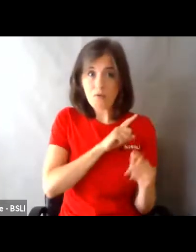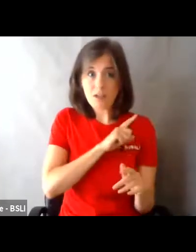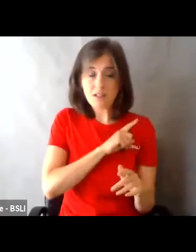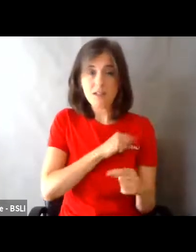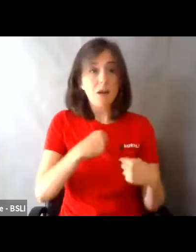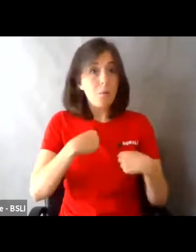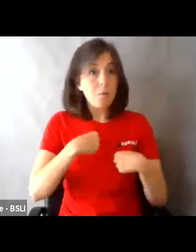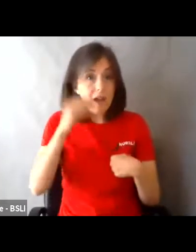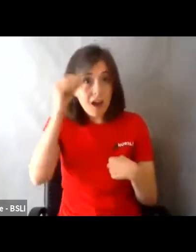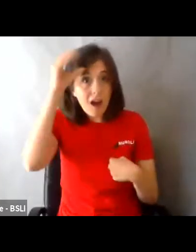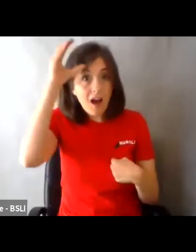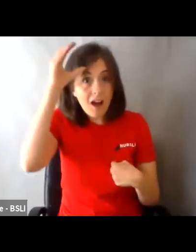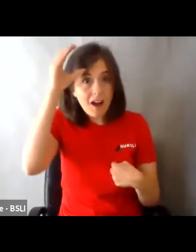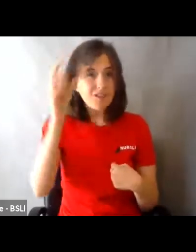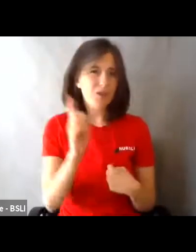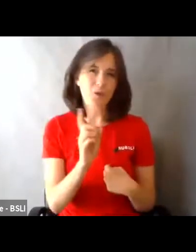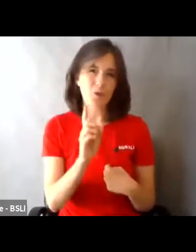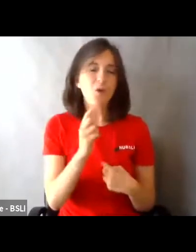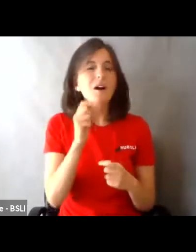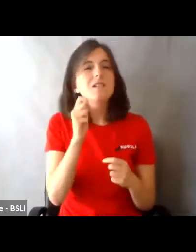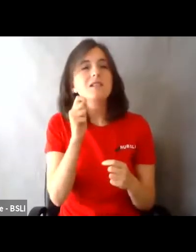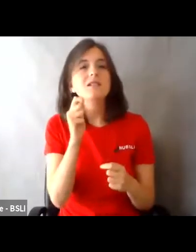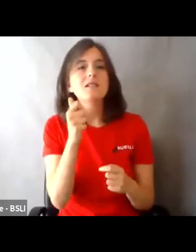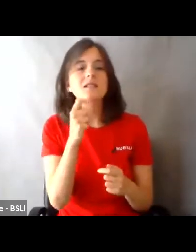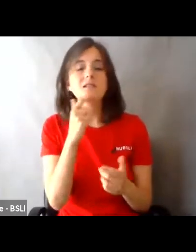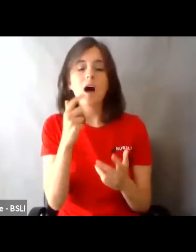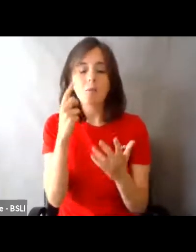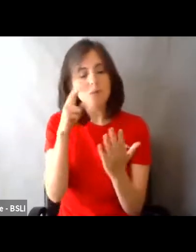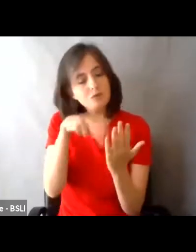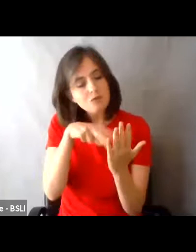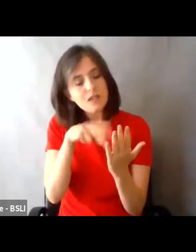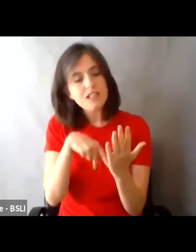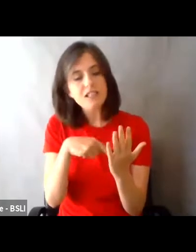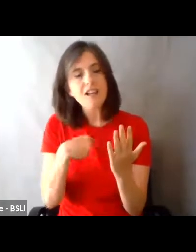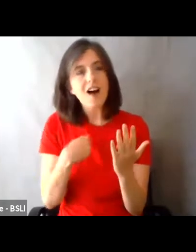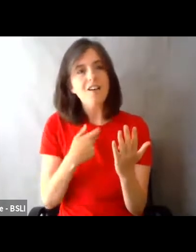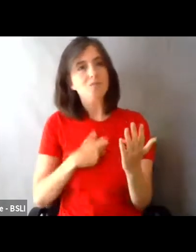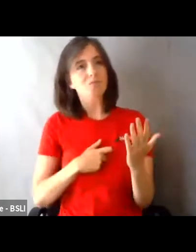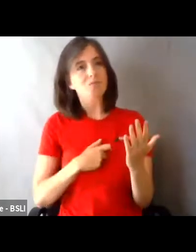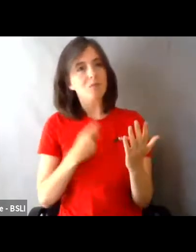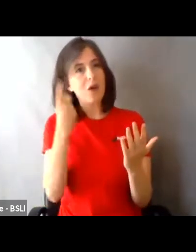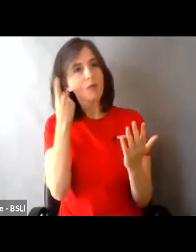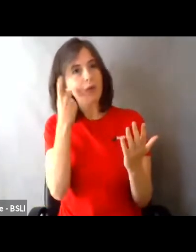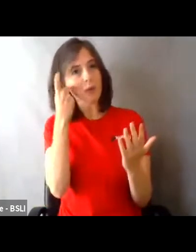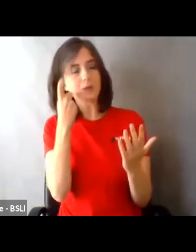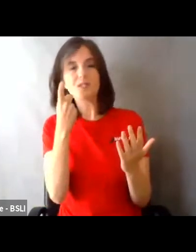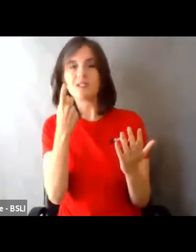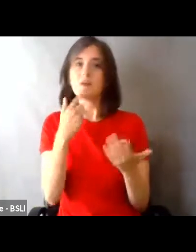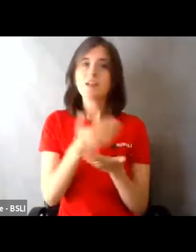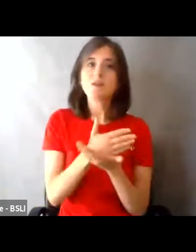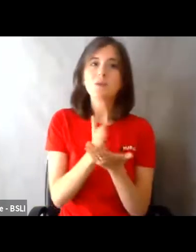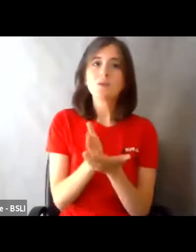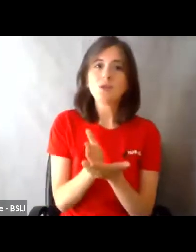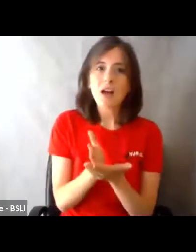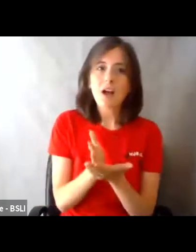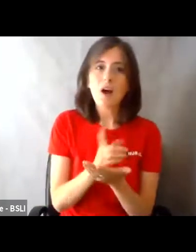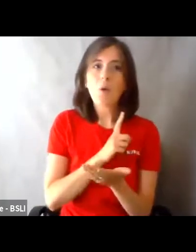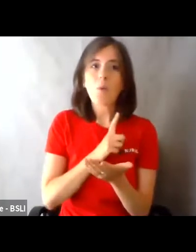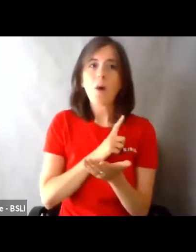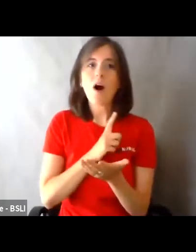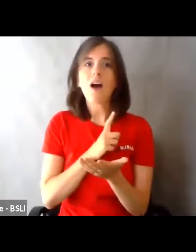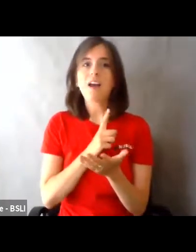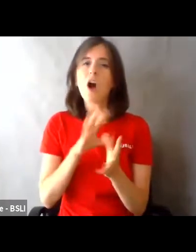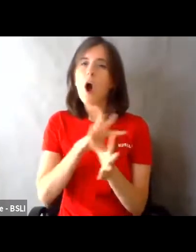some reading and I've had some thoughts about UBI, and I'd like to share why I think overall I'm in